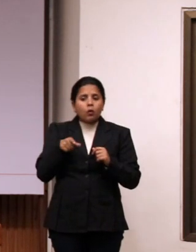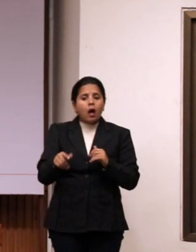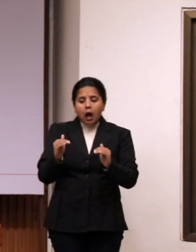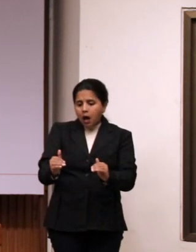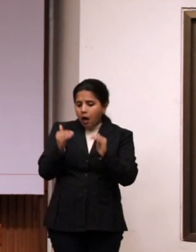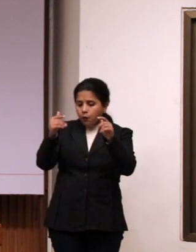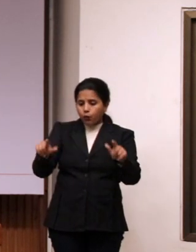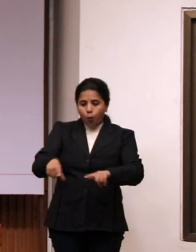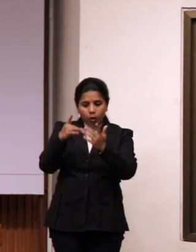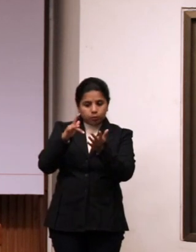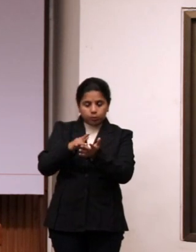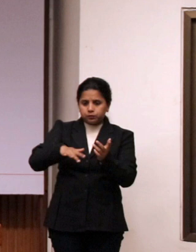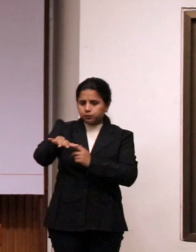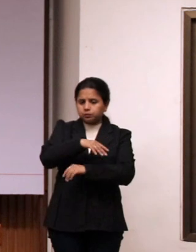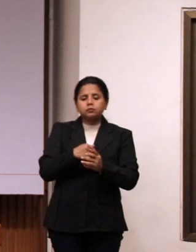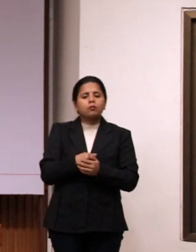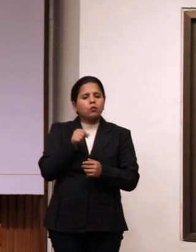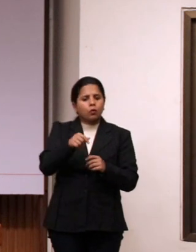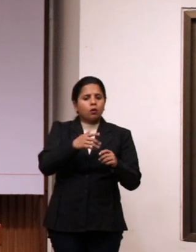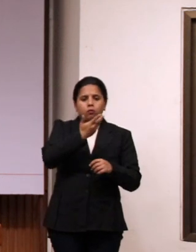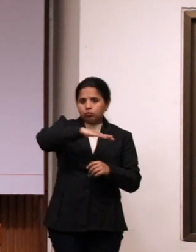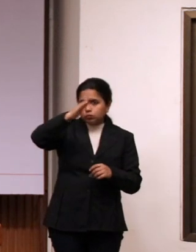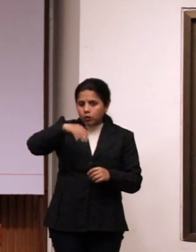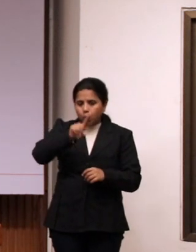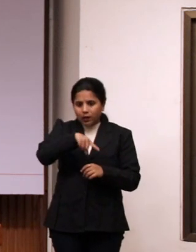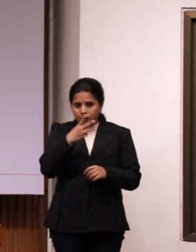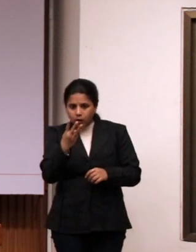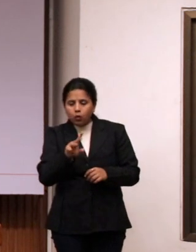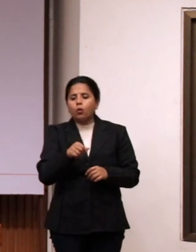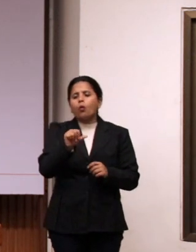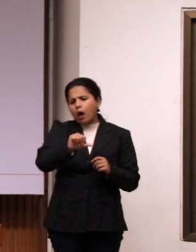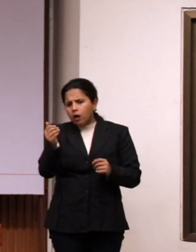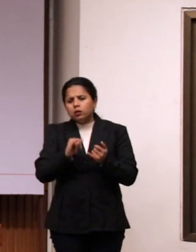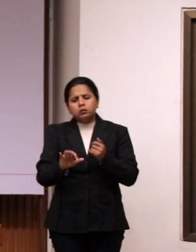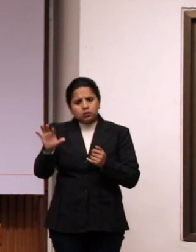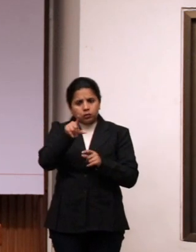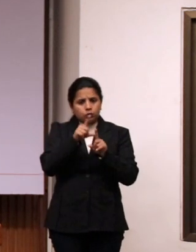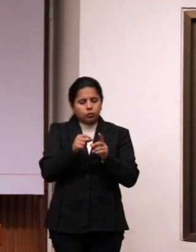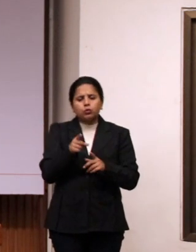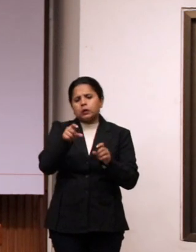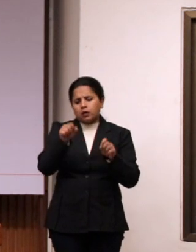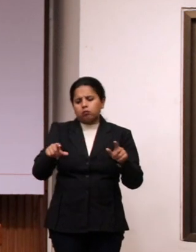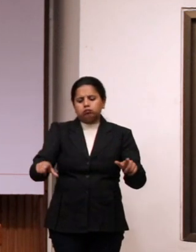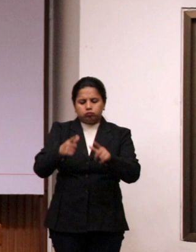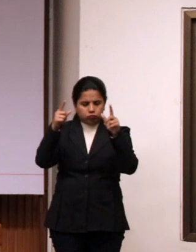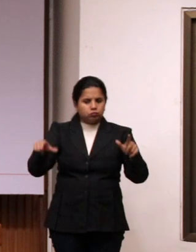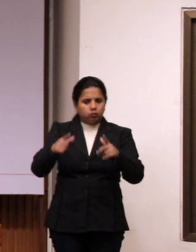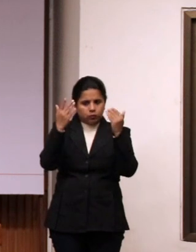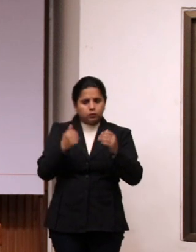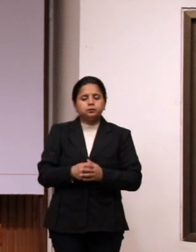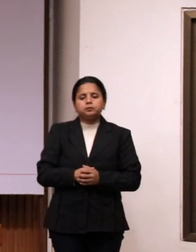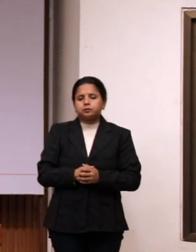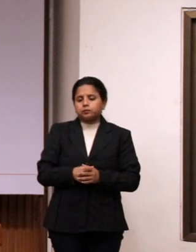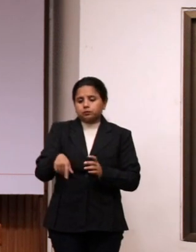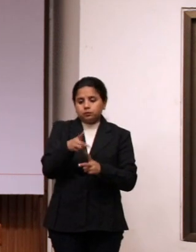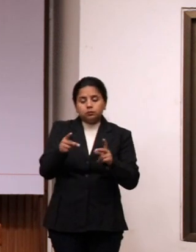cover, more than 2/3 or in the case of hilly or 1/3 in case of other states, then you can plant trees in states which are